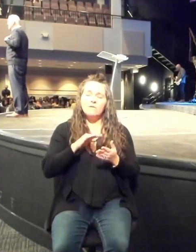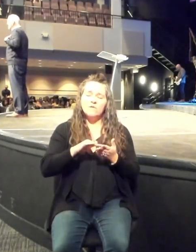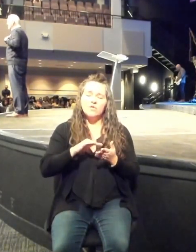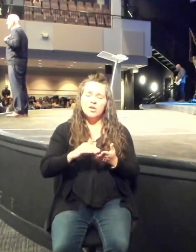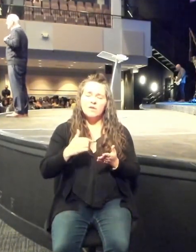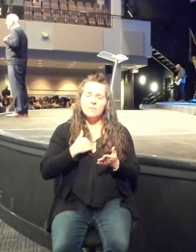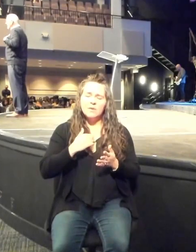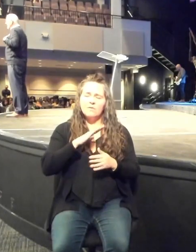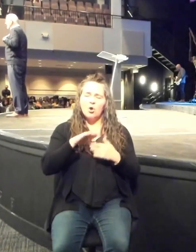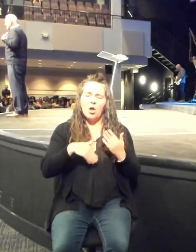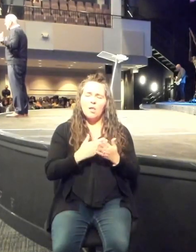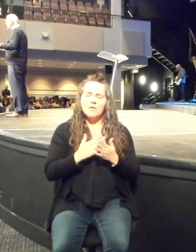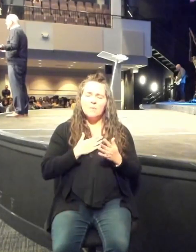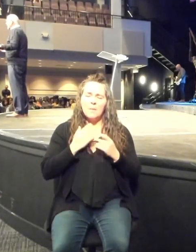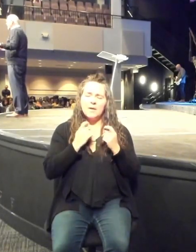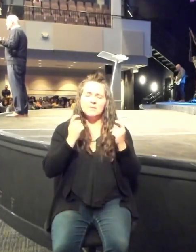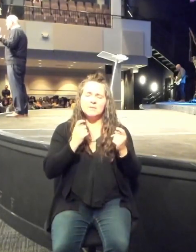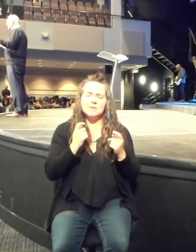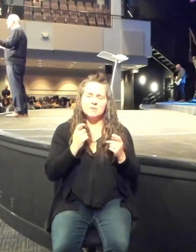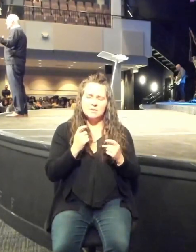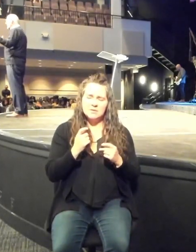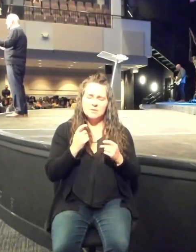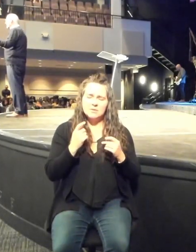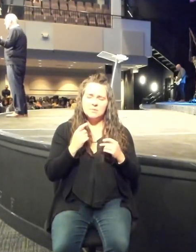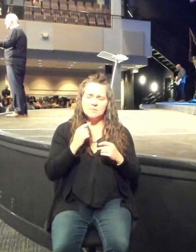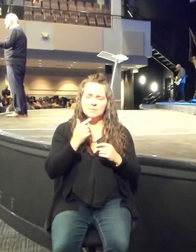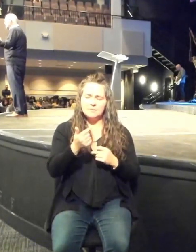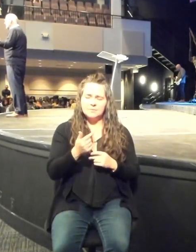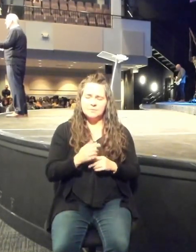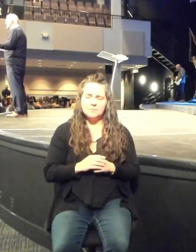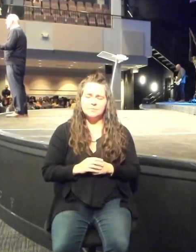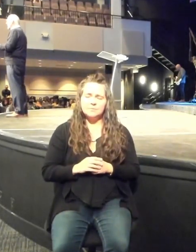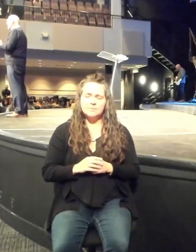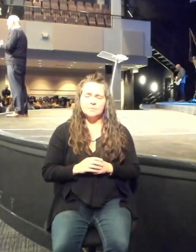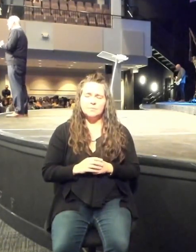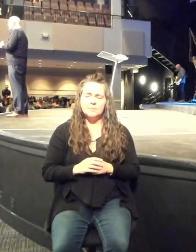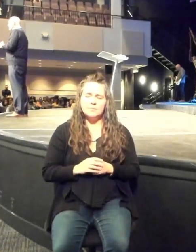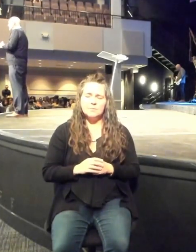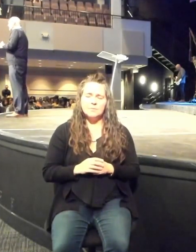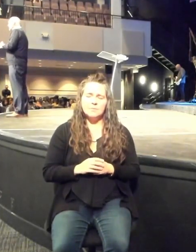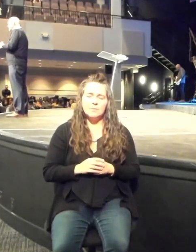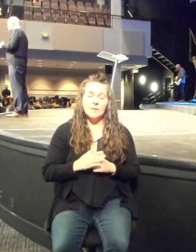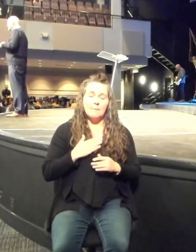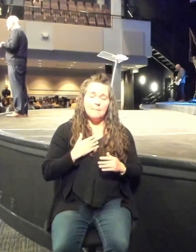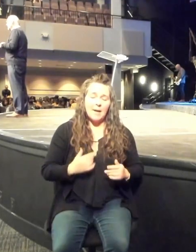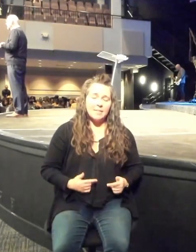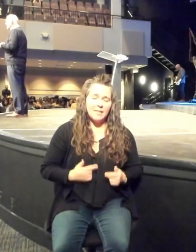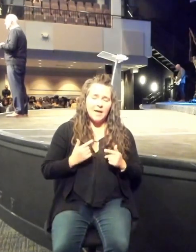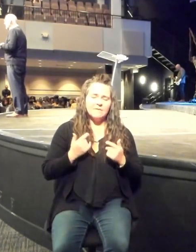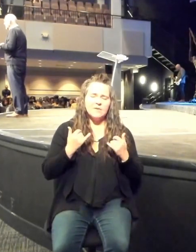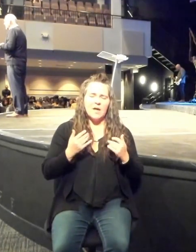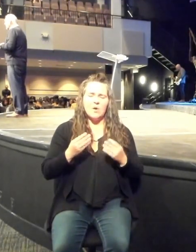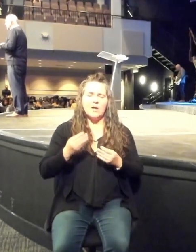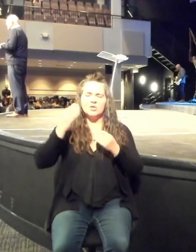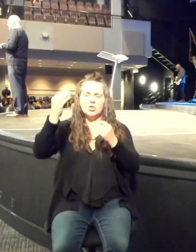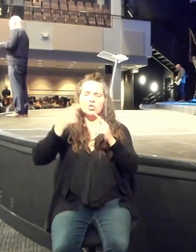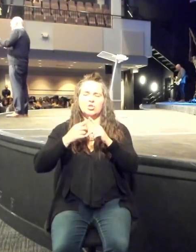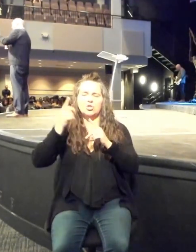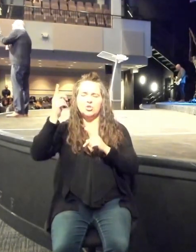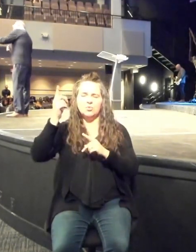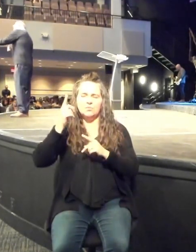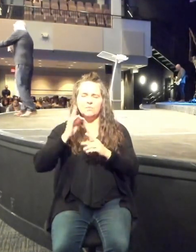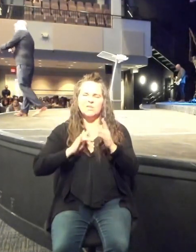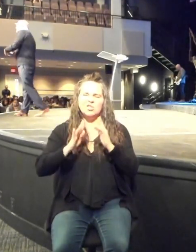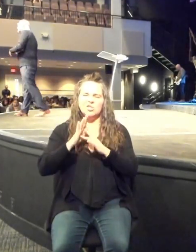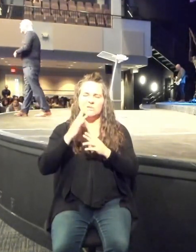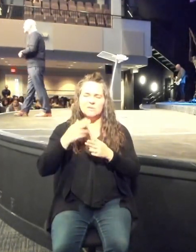sins. Today, I turn my life over to you in Jesus' name.